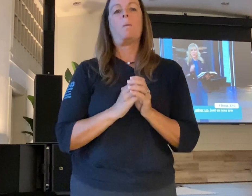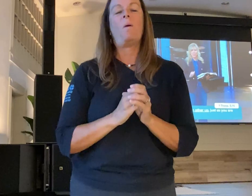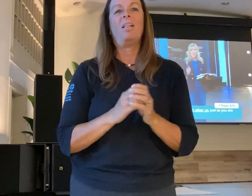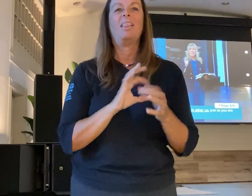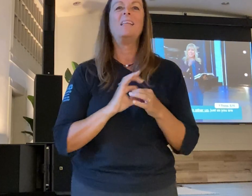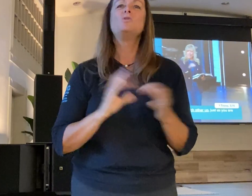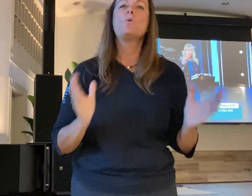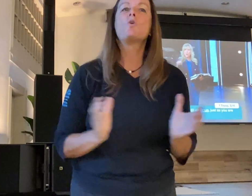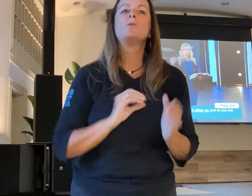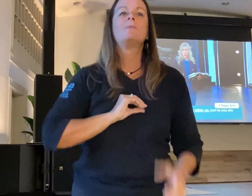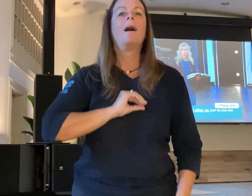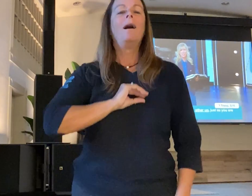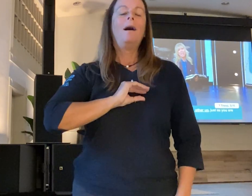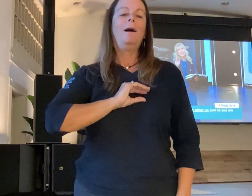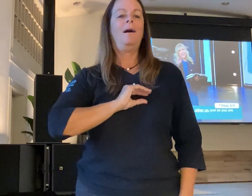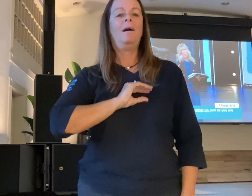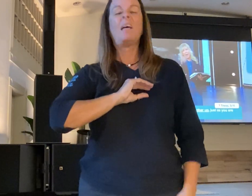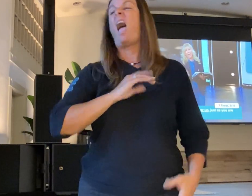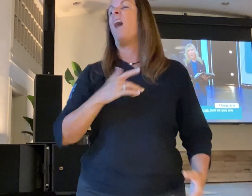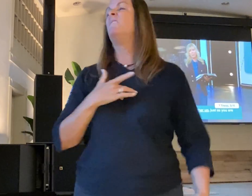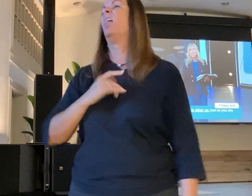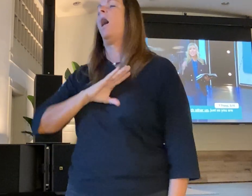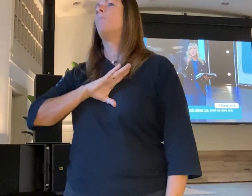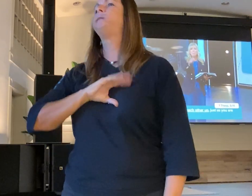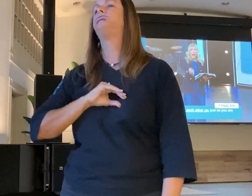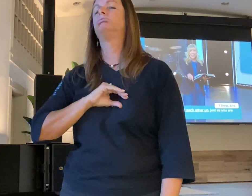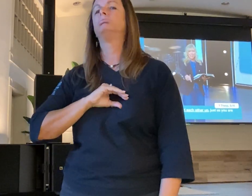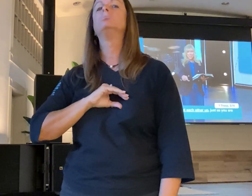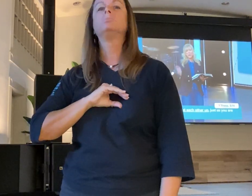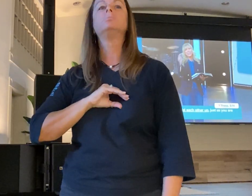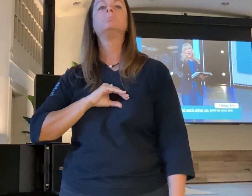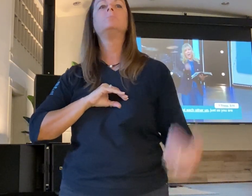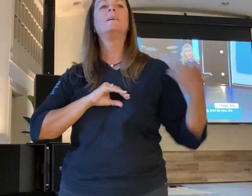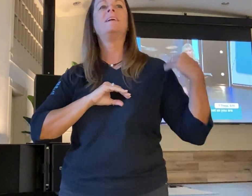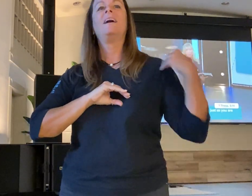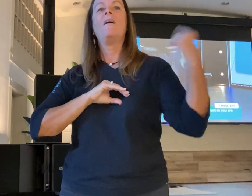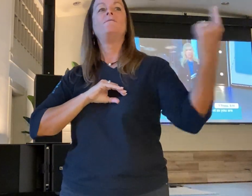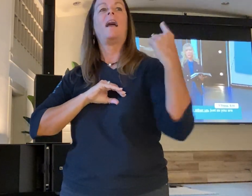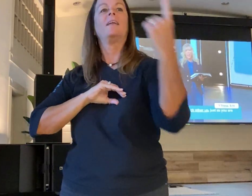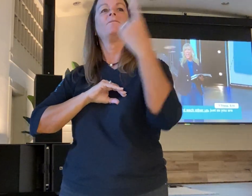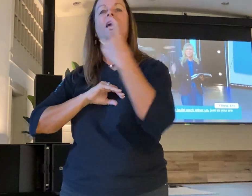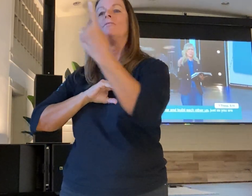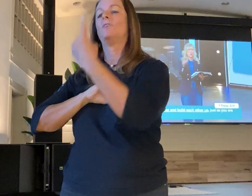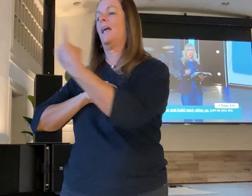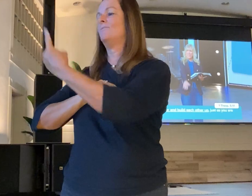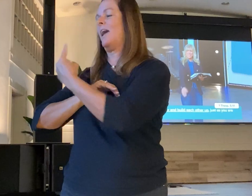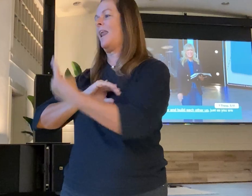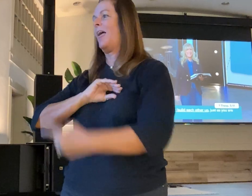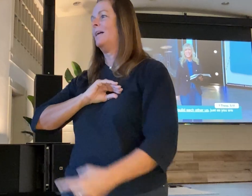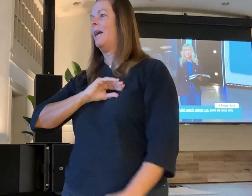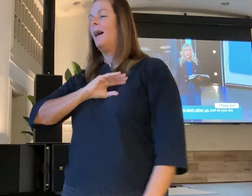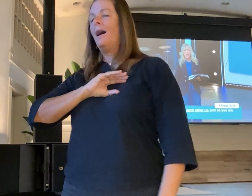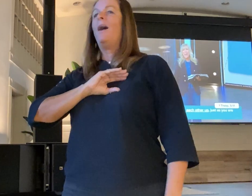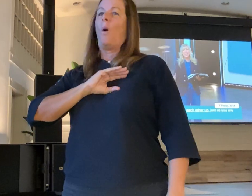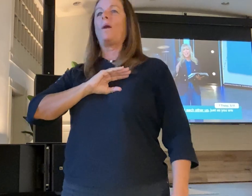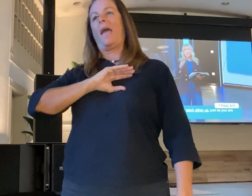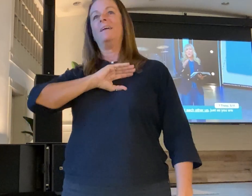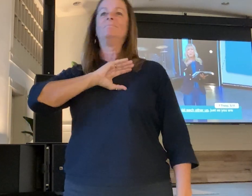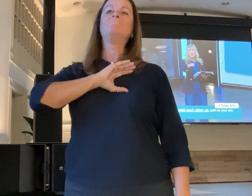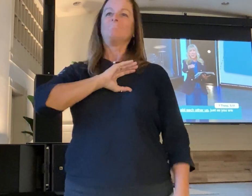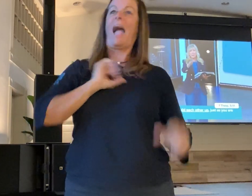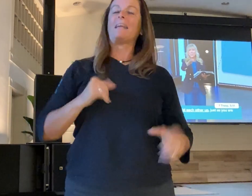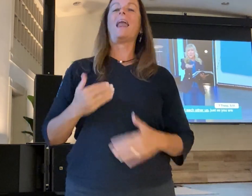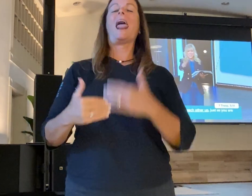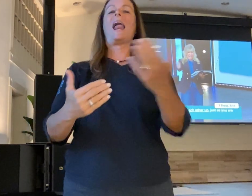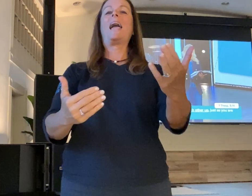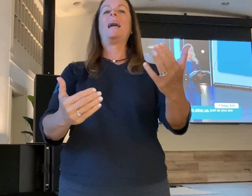to encourage, to give you courage, to get back up, to remind you that God is for you, and there's greatness in you, and